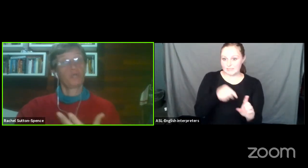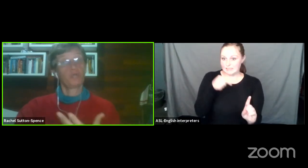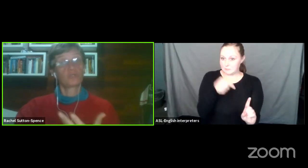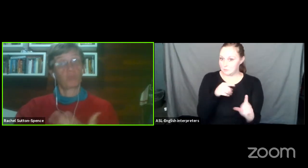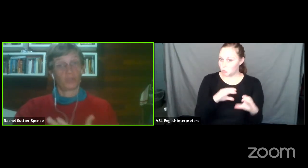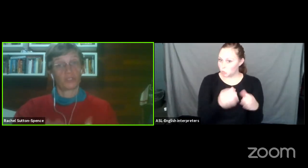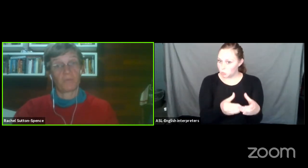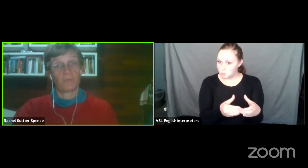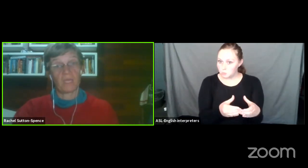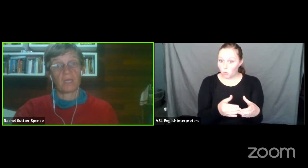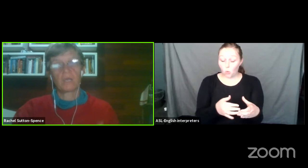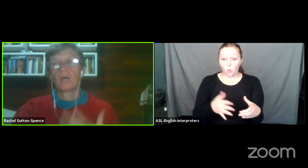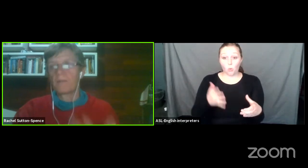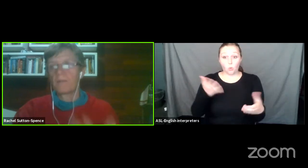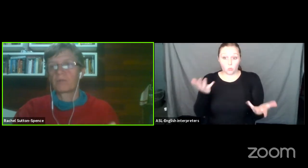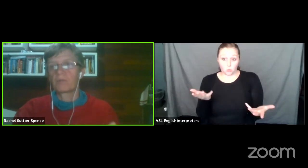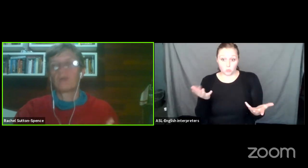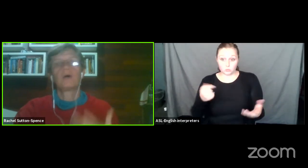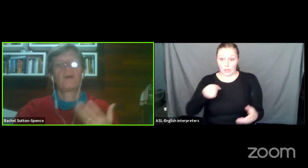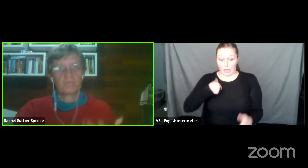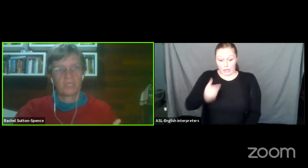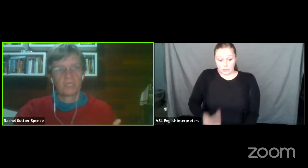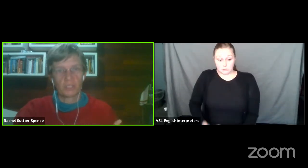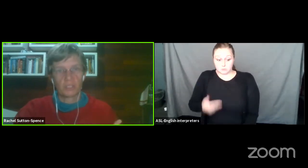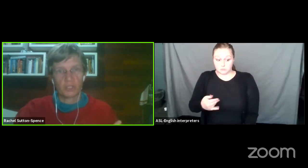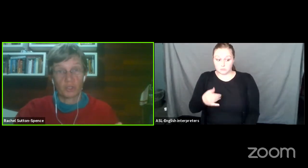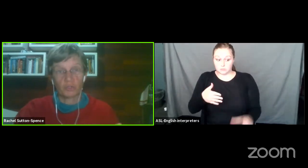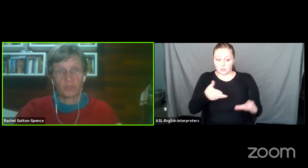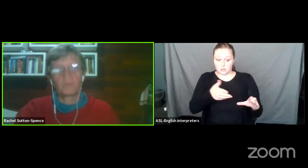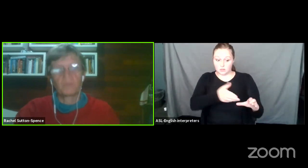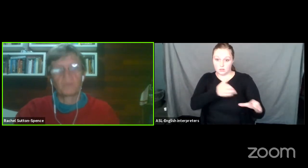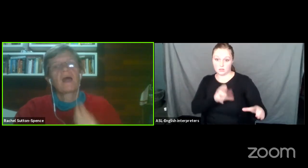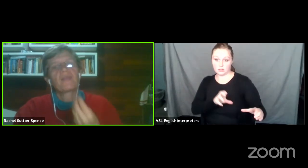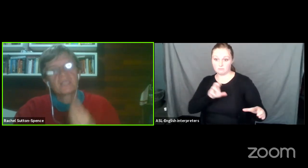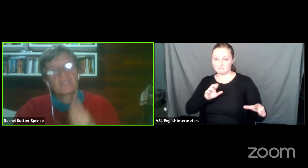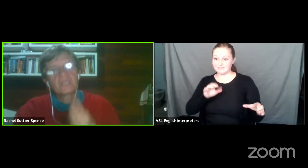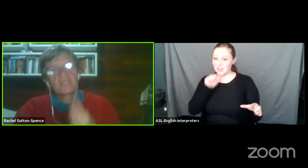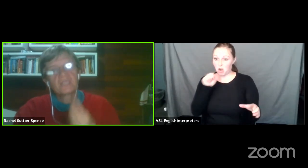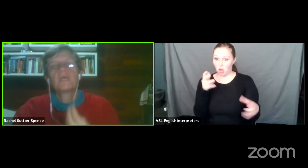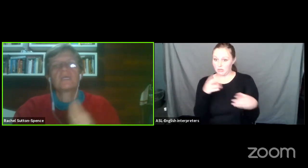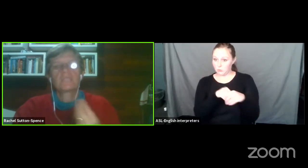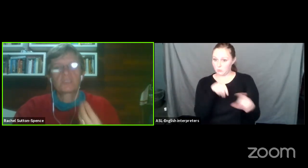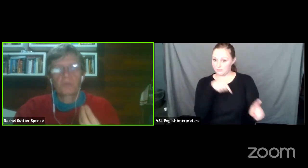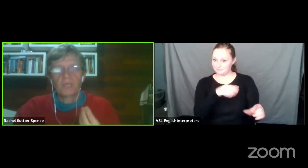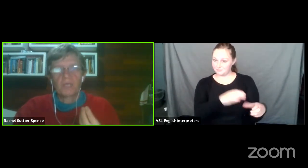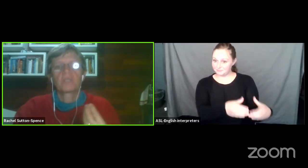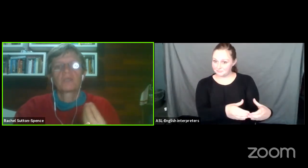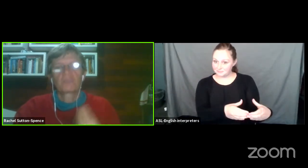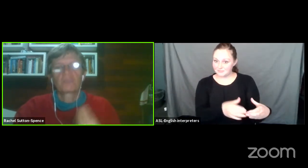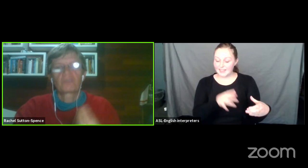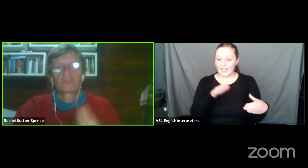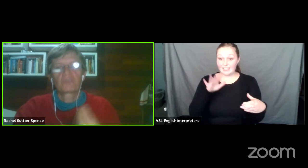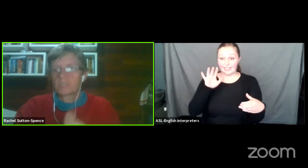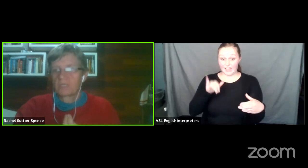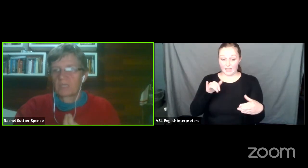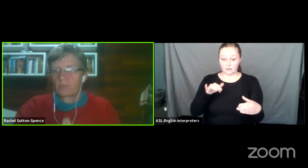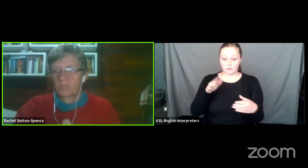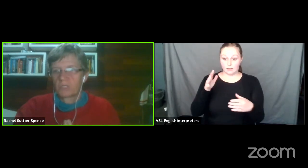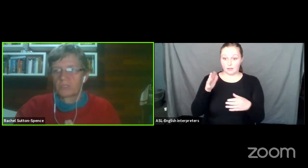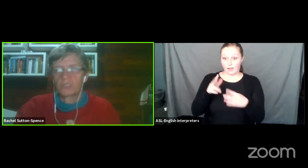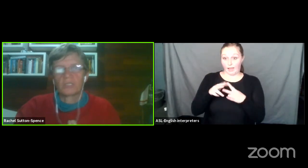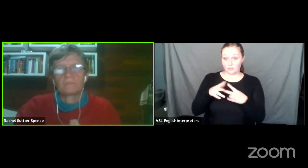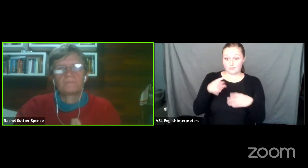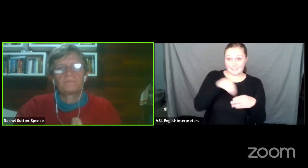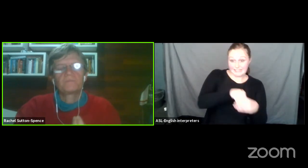I don't want to be, a member of a particular social group. And that again is expressed through the sign